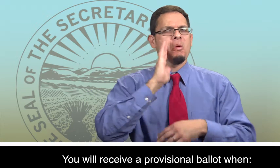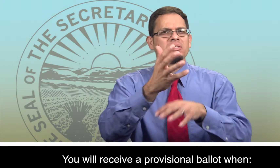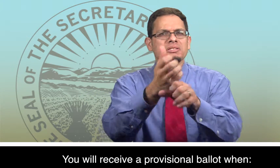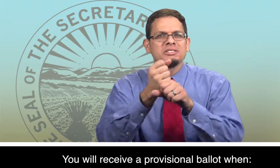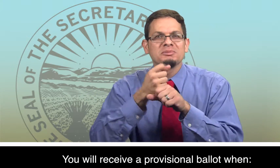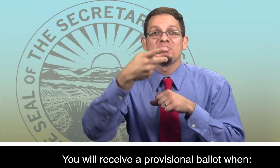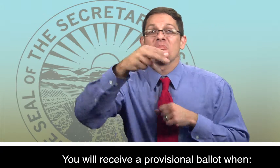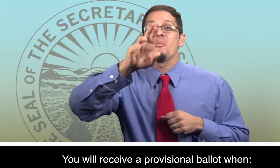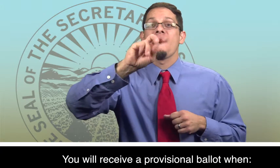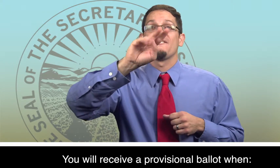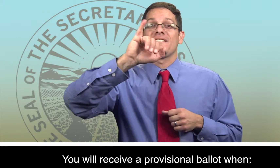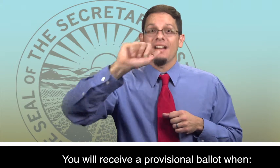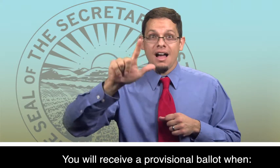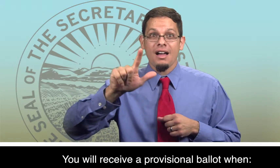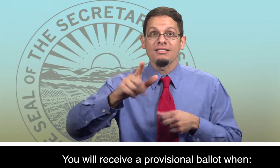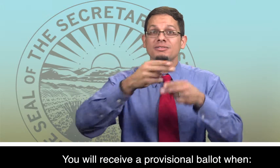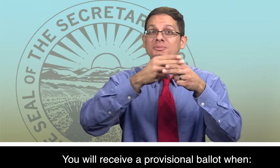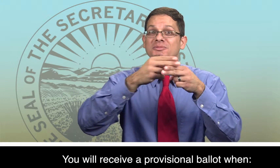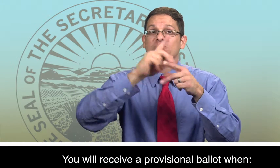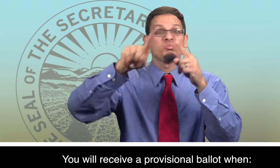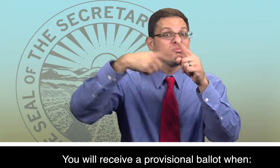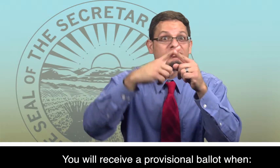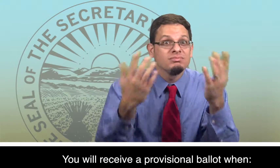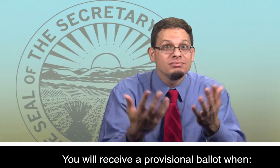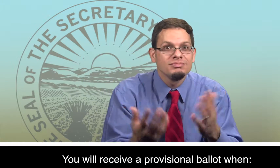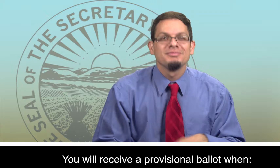You will receive a provisional ballot when